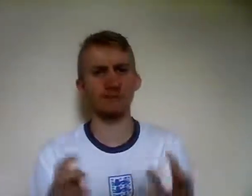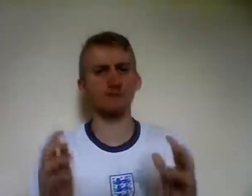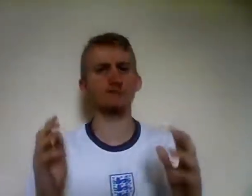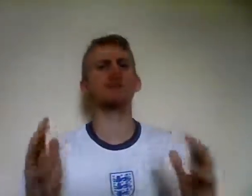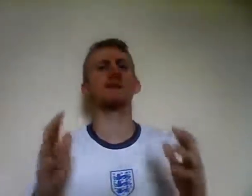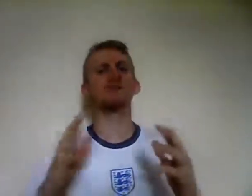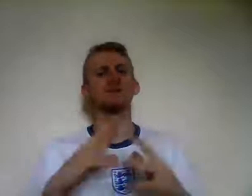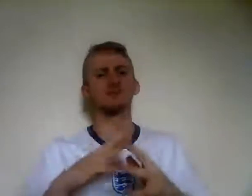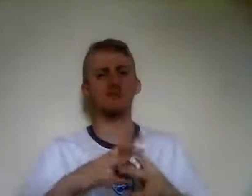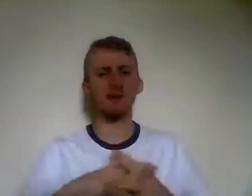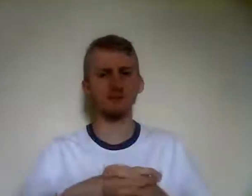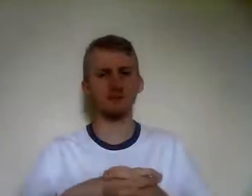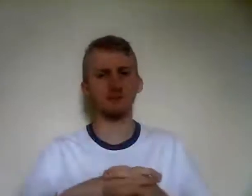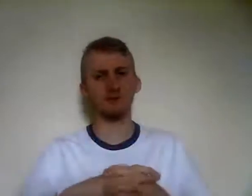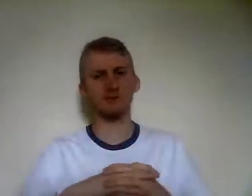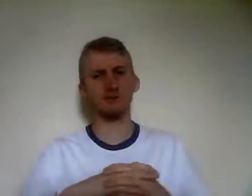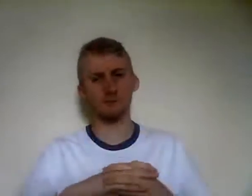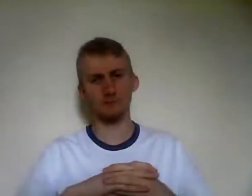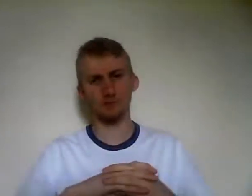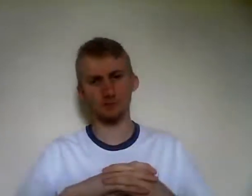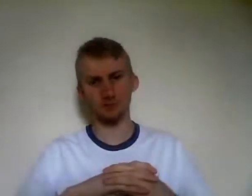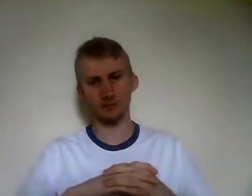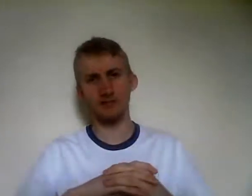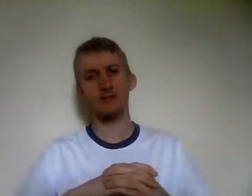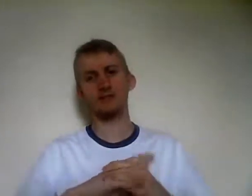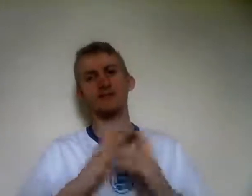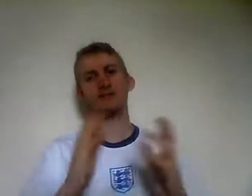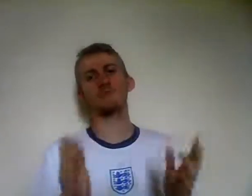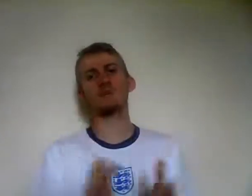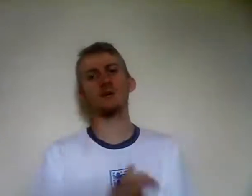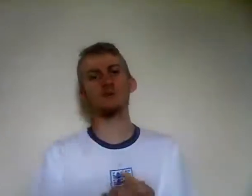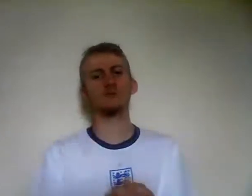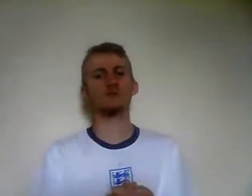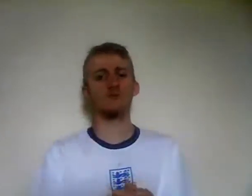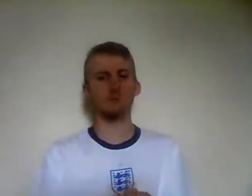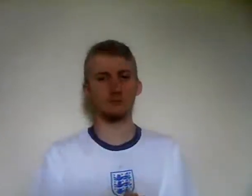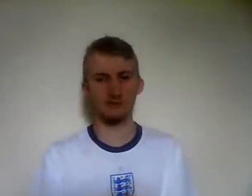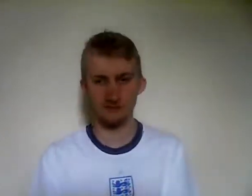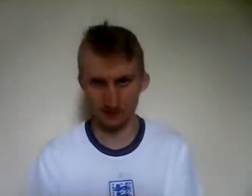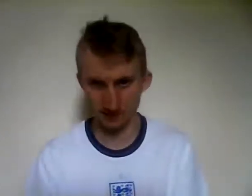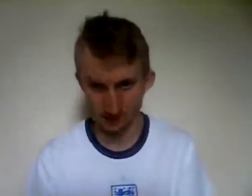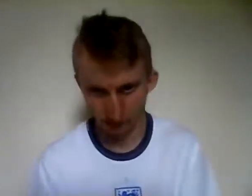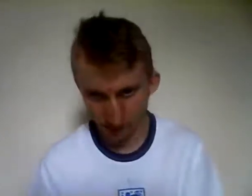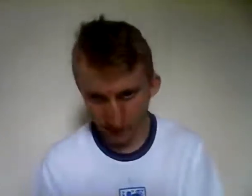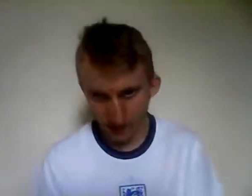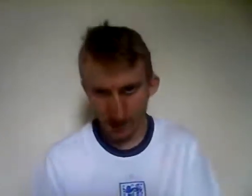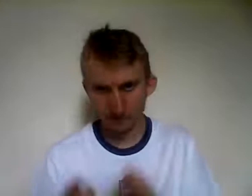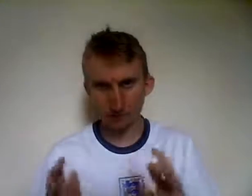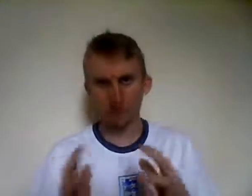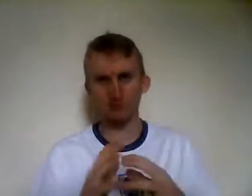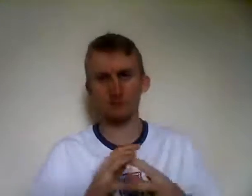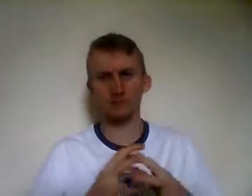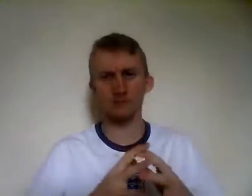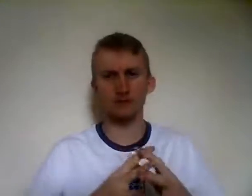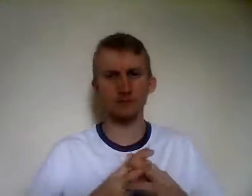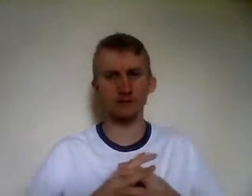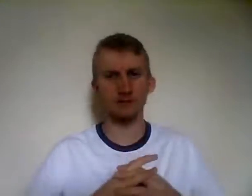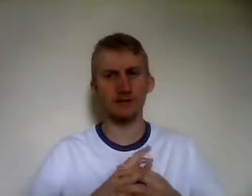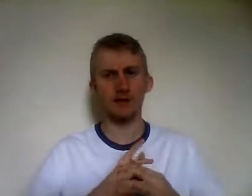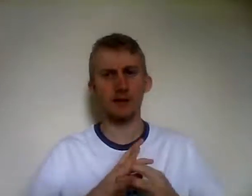was announced that Steve Evans had parted company with Crawley to take up a post at Rotherham United. Evans revealed, "In my opinion, how